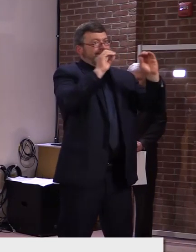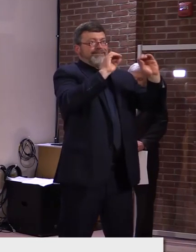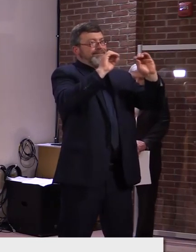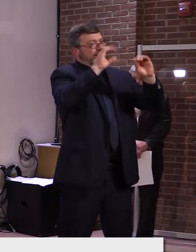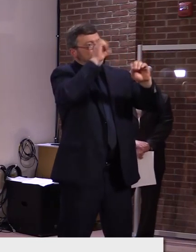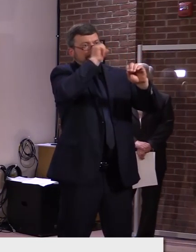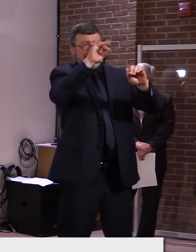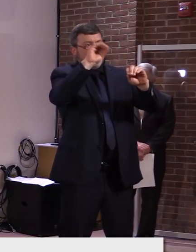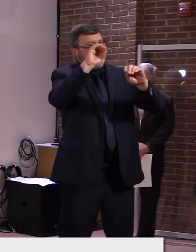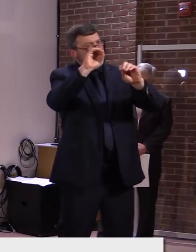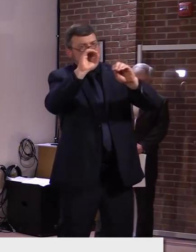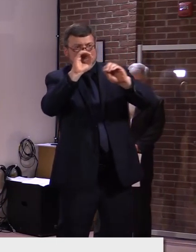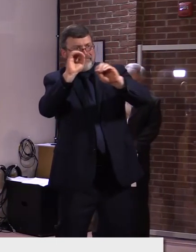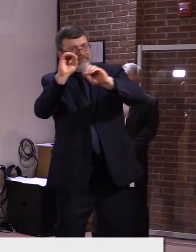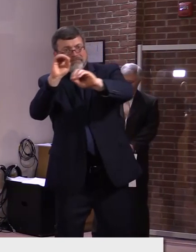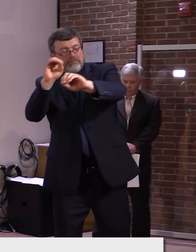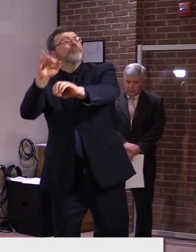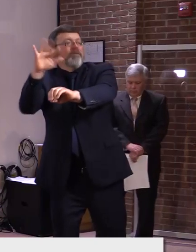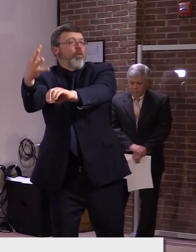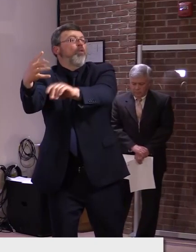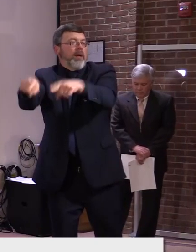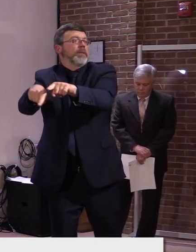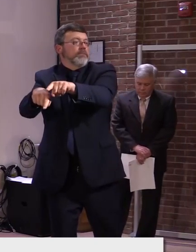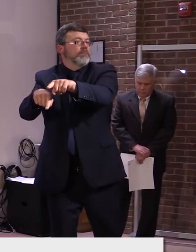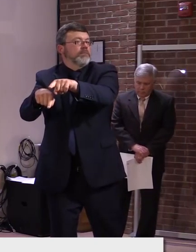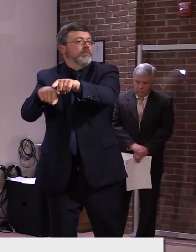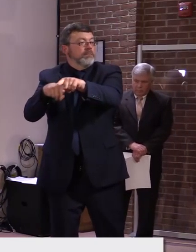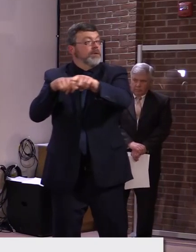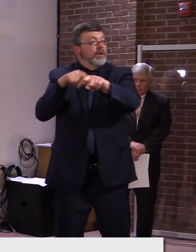the opportunity to get one.